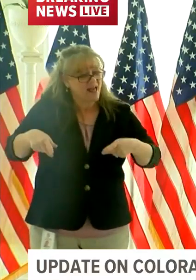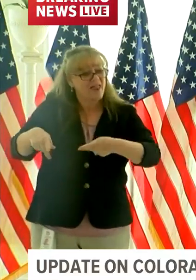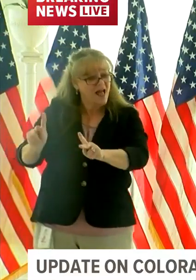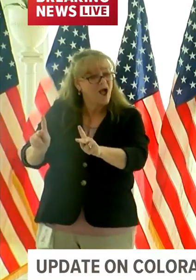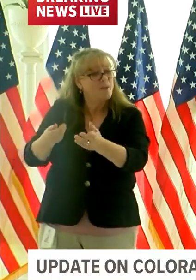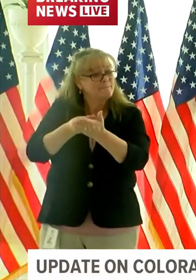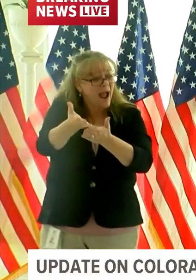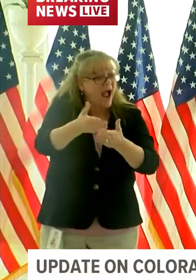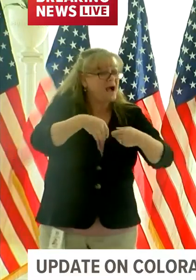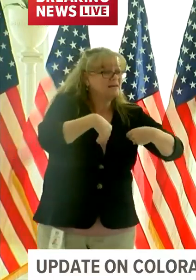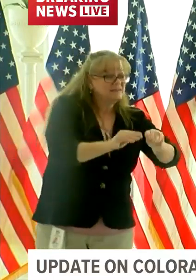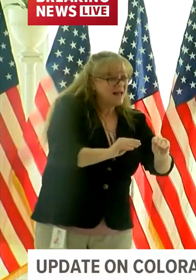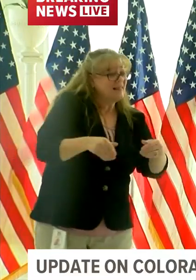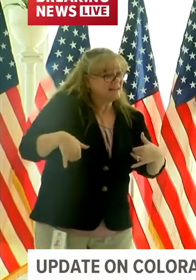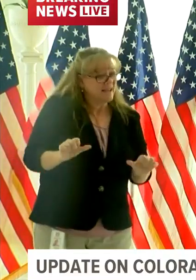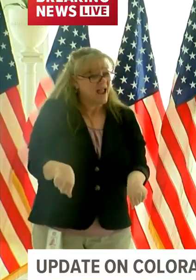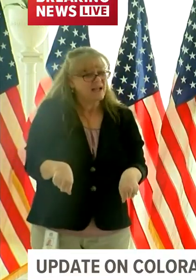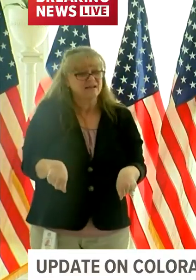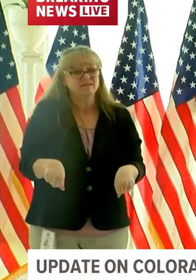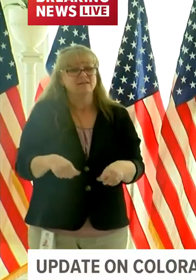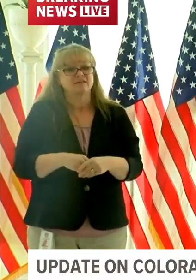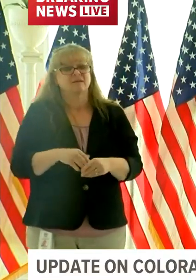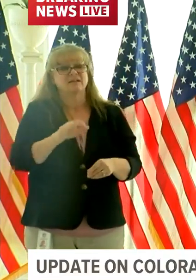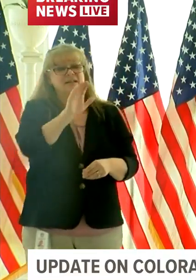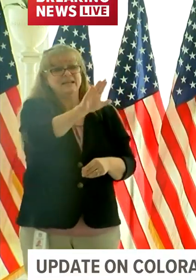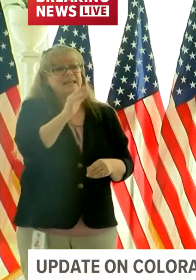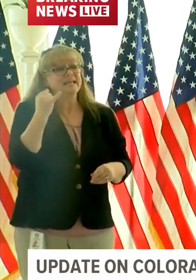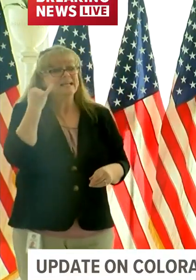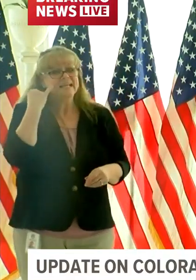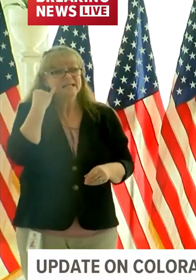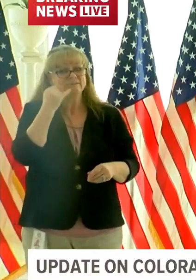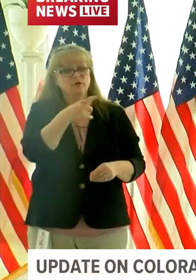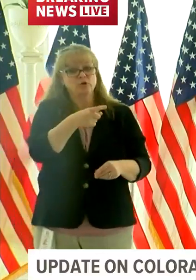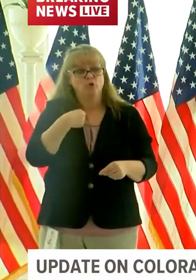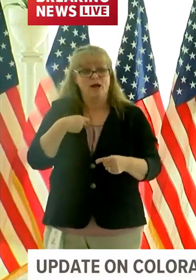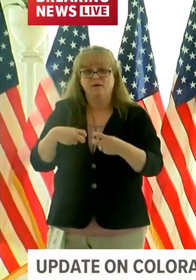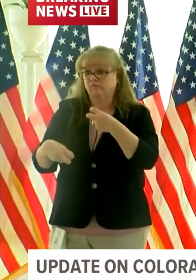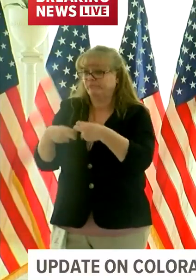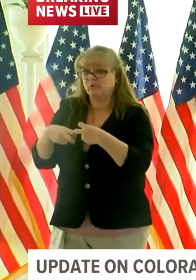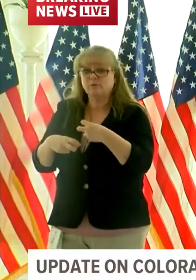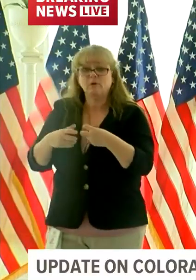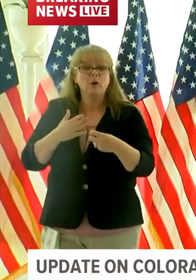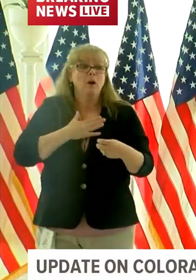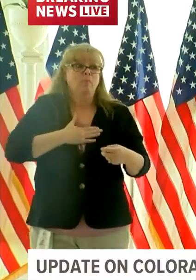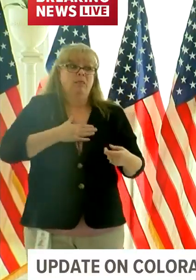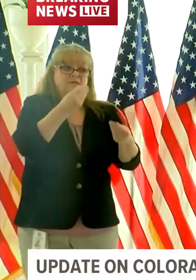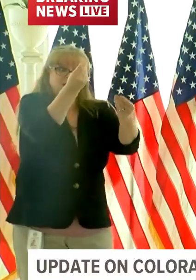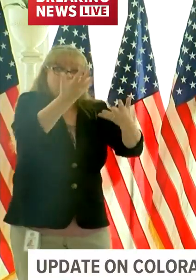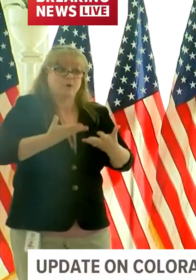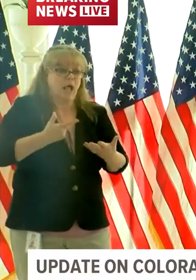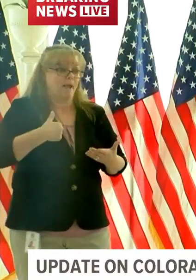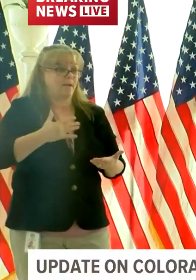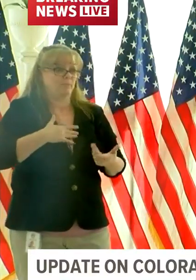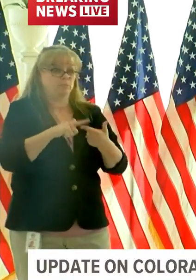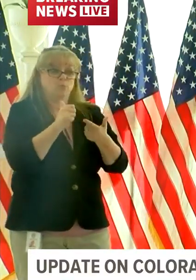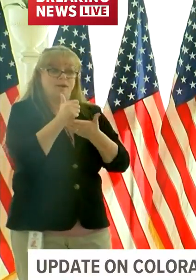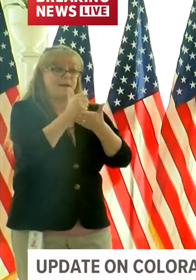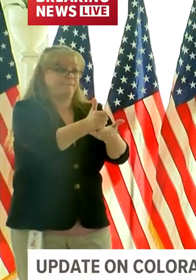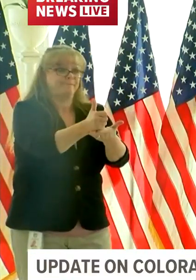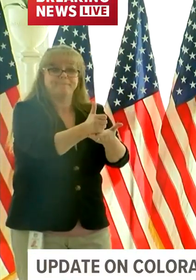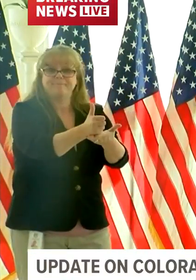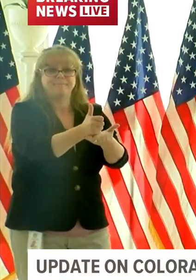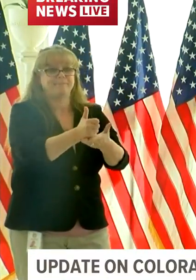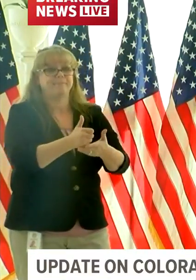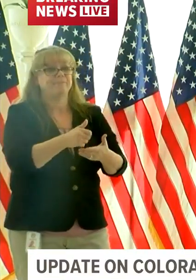difficulty, we're happy to help streamline that. They're already, again, the notary piece can be virtual. That's a change from